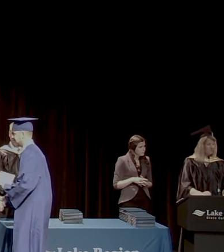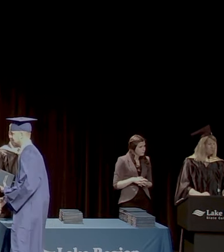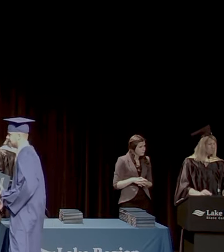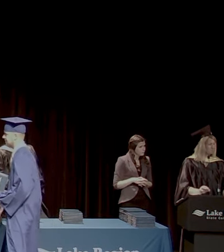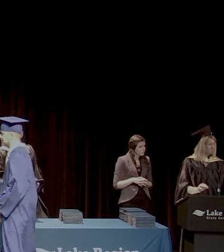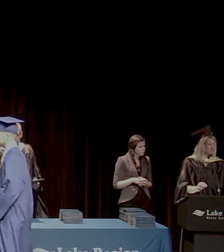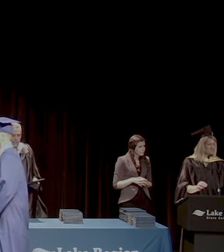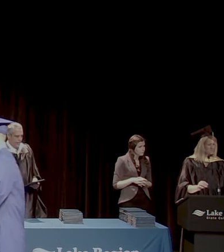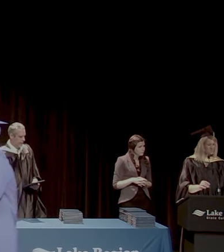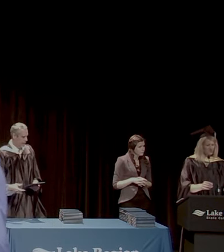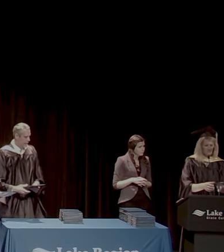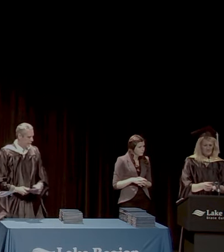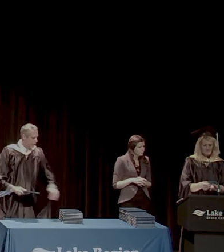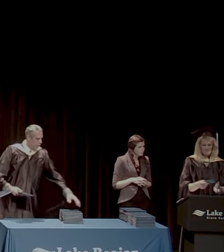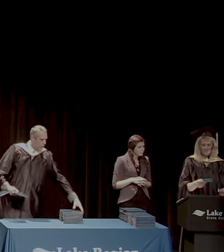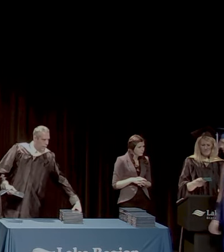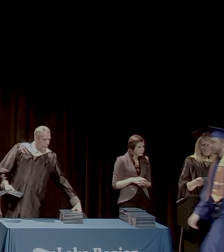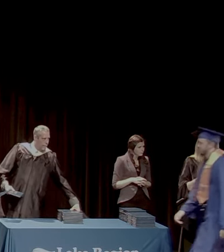Agriculture.